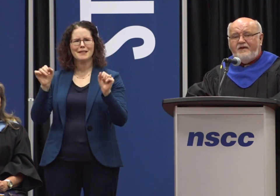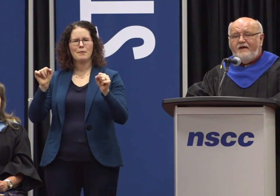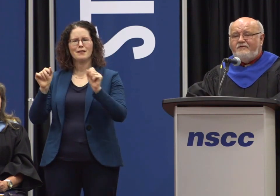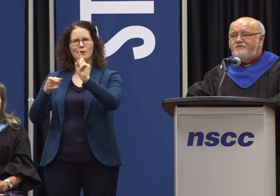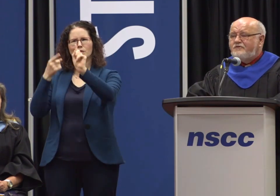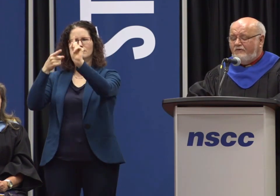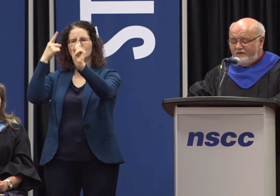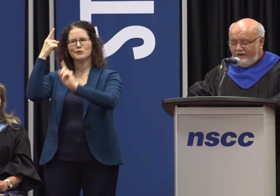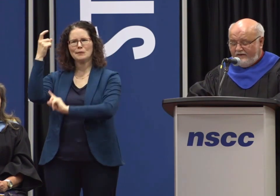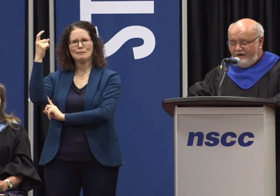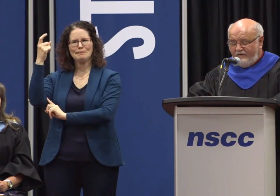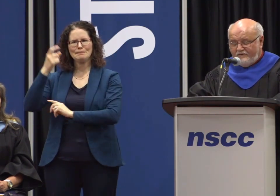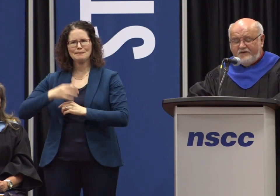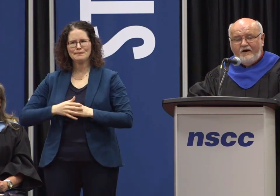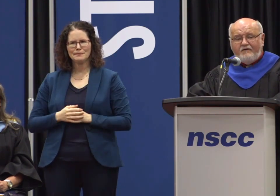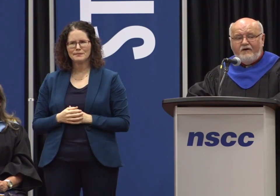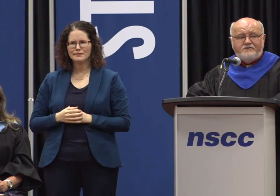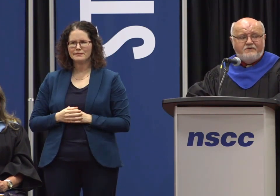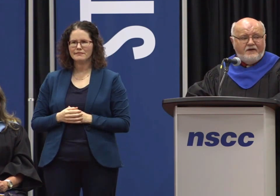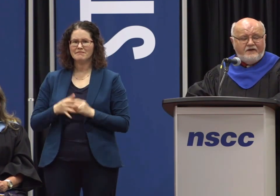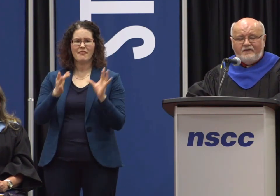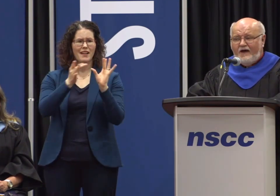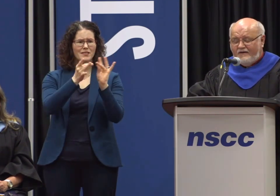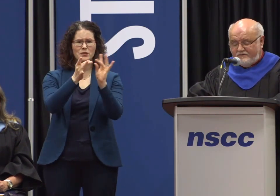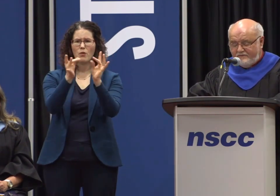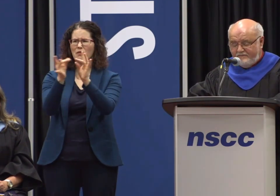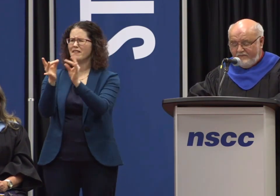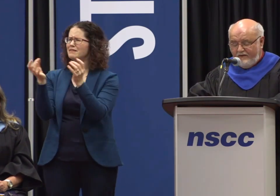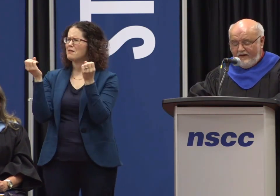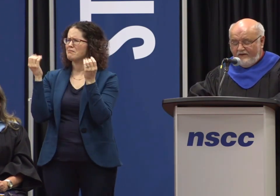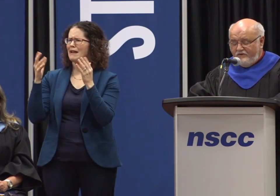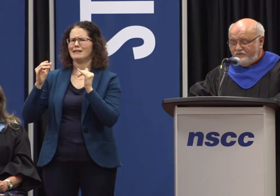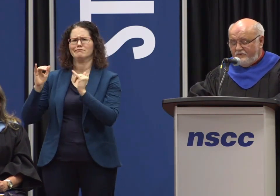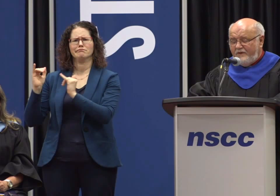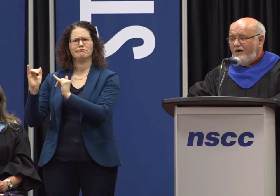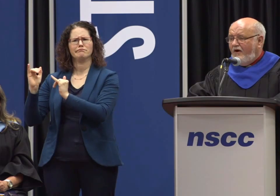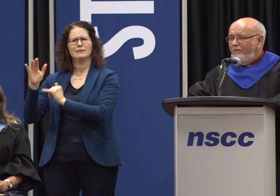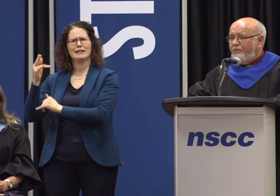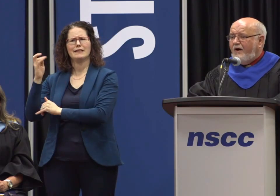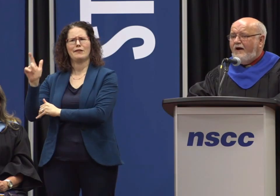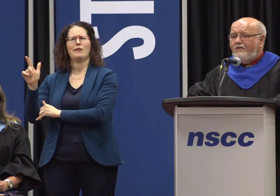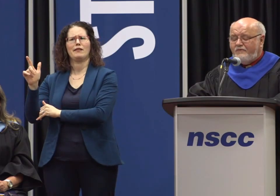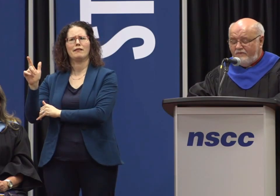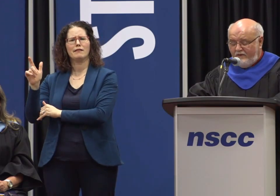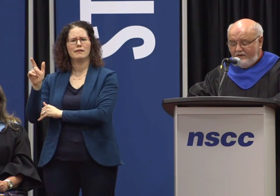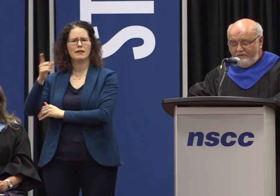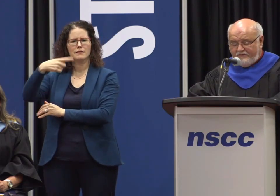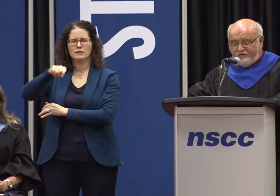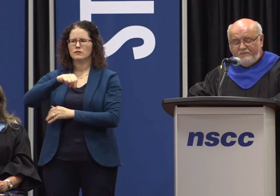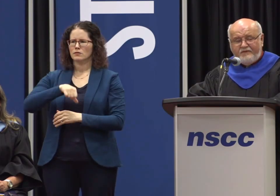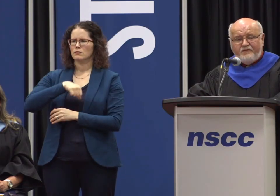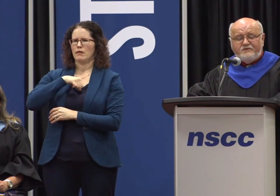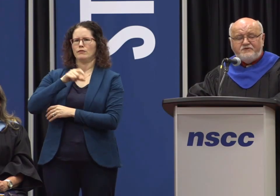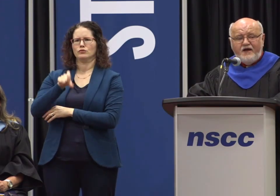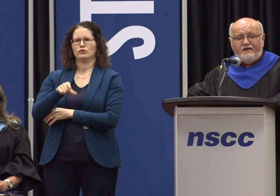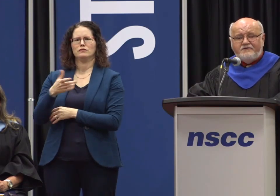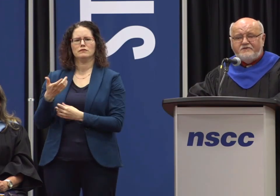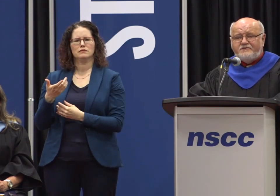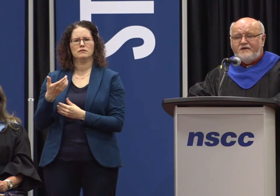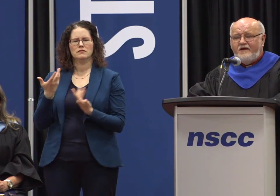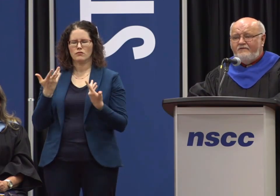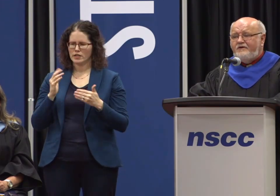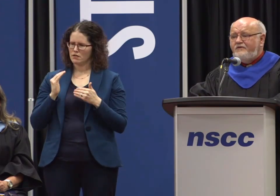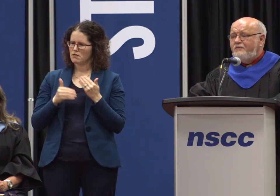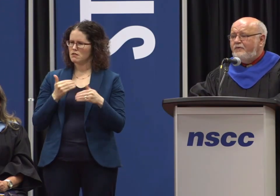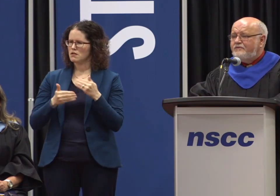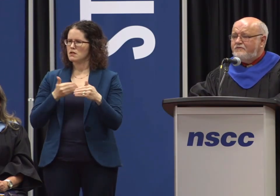there are many other stories like Carol's in our graduating class. And you should be all proud that you met those